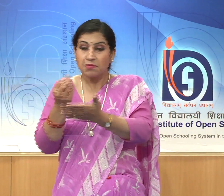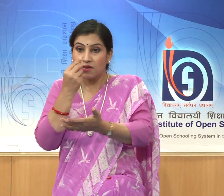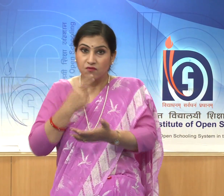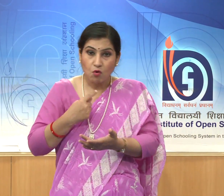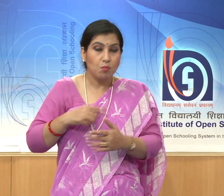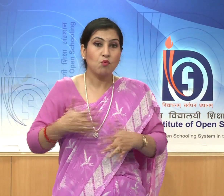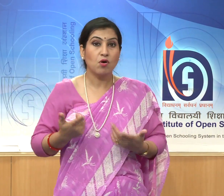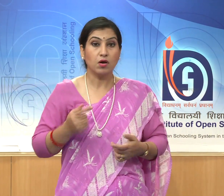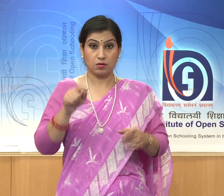the Pahari school